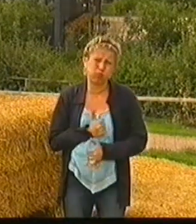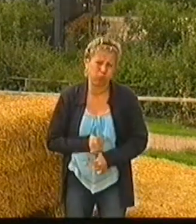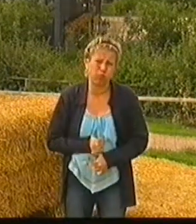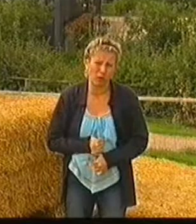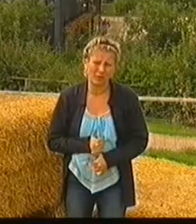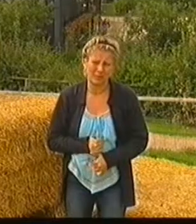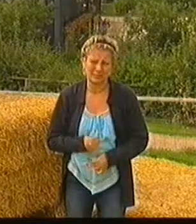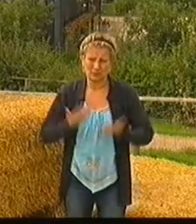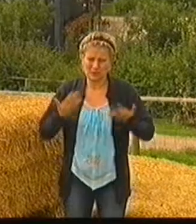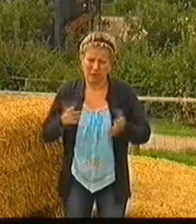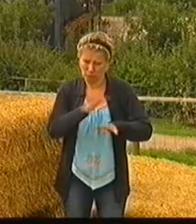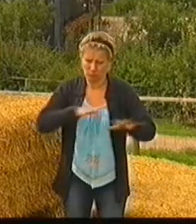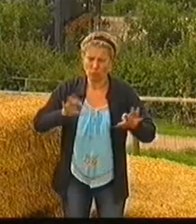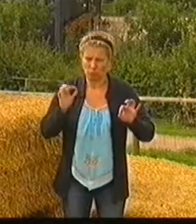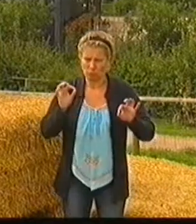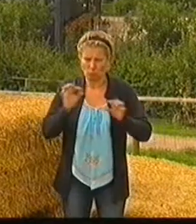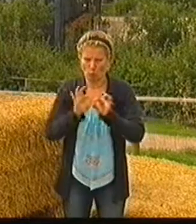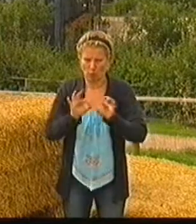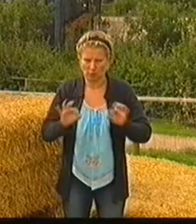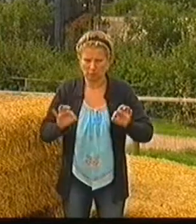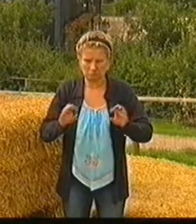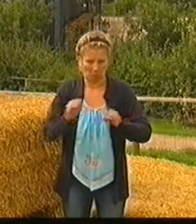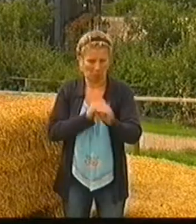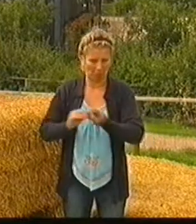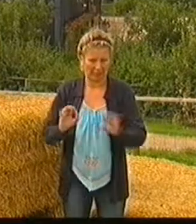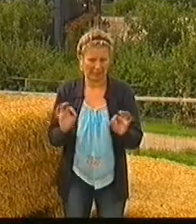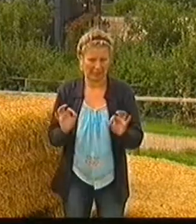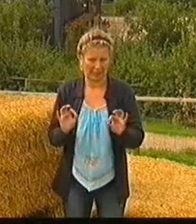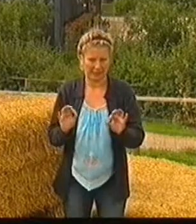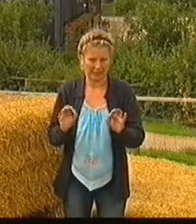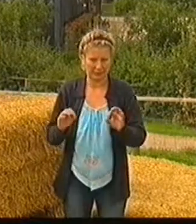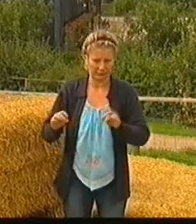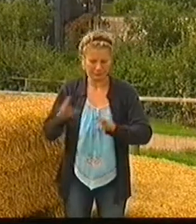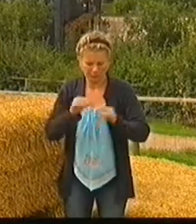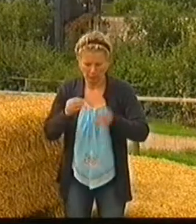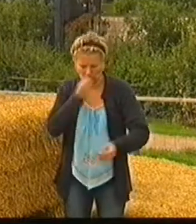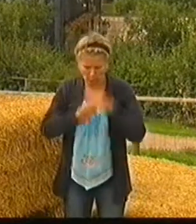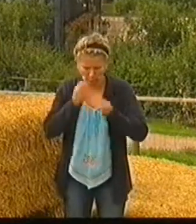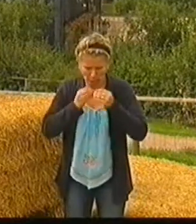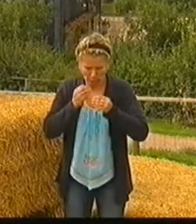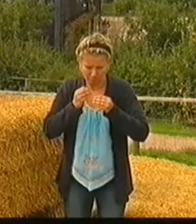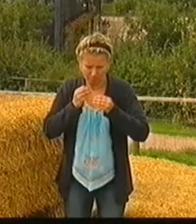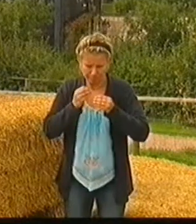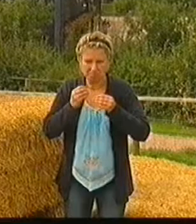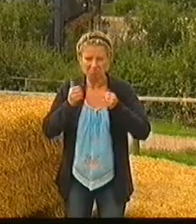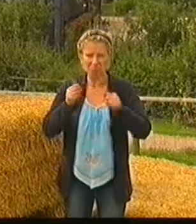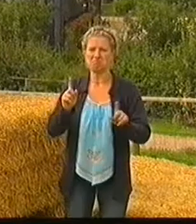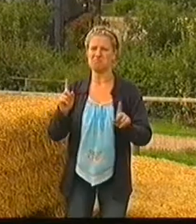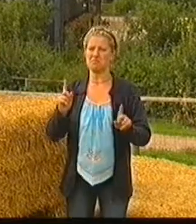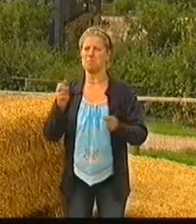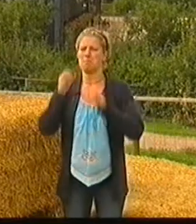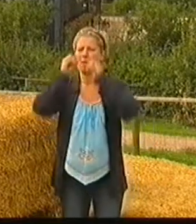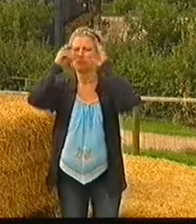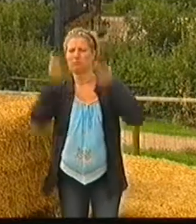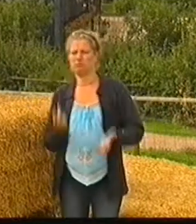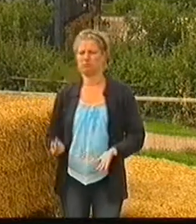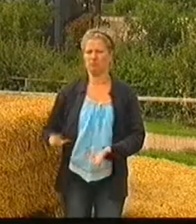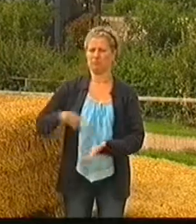They were ravenous, so for a while there was no conversation at all. At last Badger stood up.